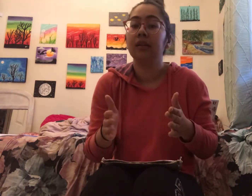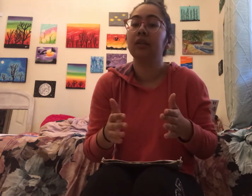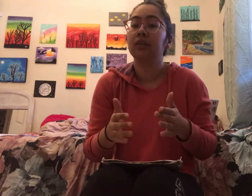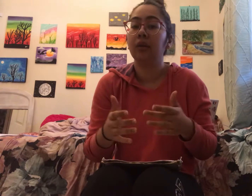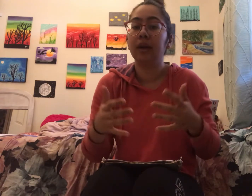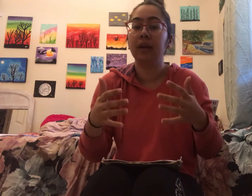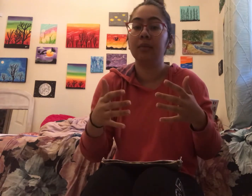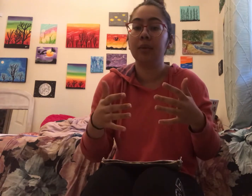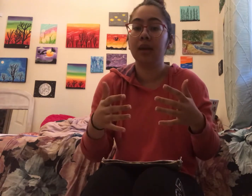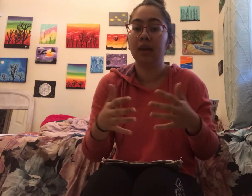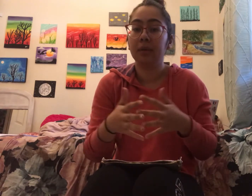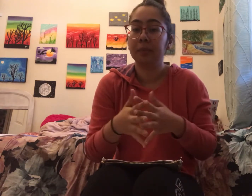So it can be